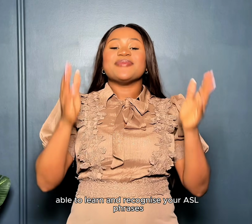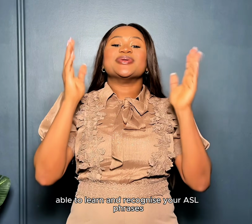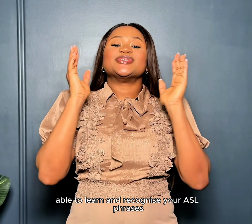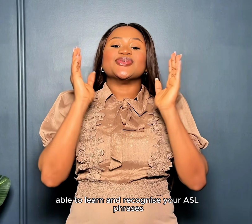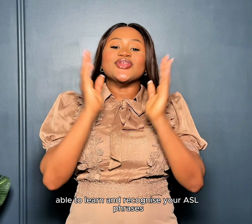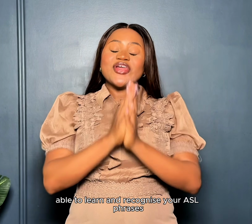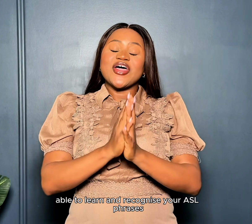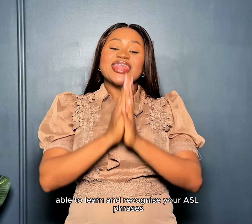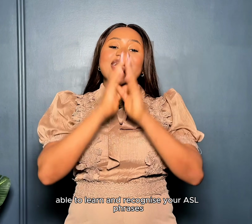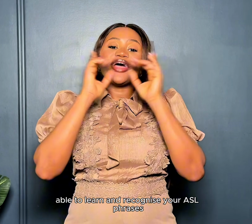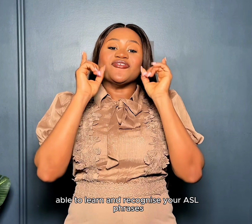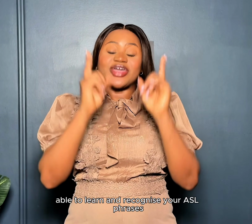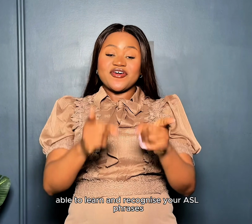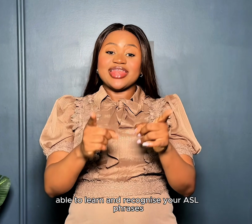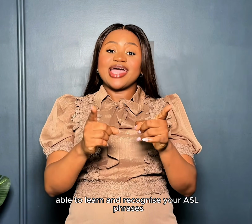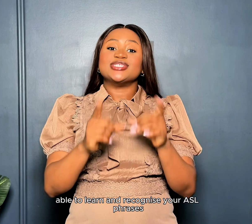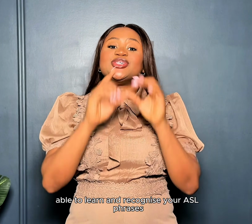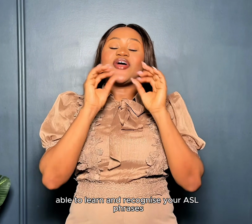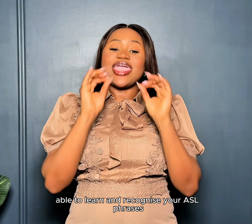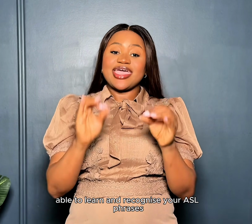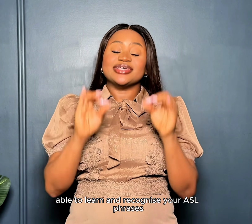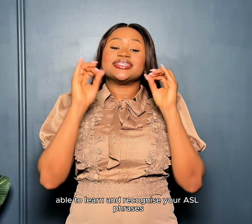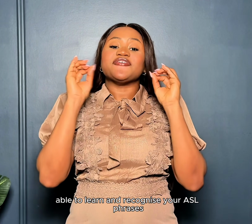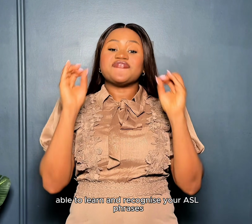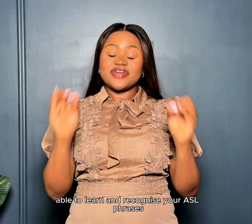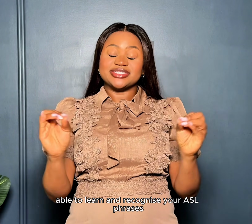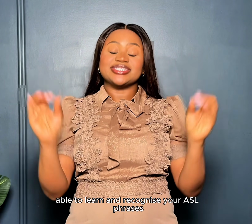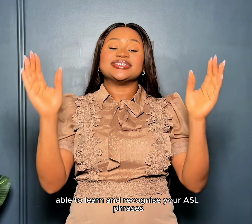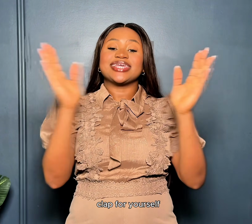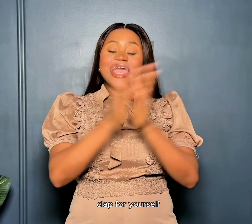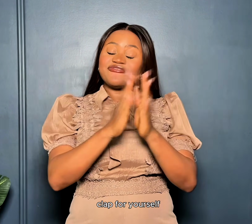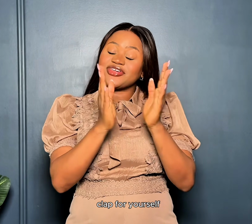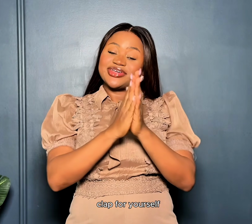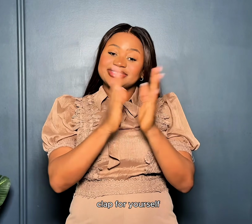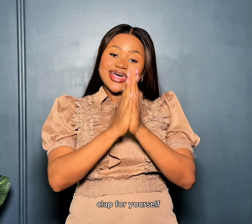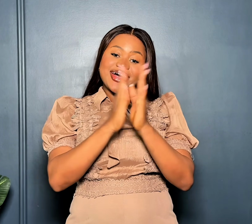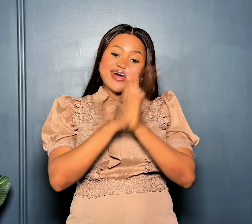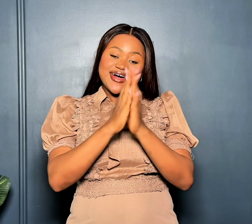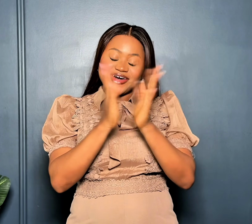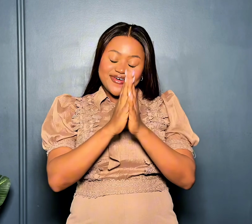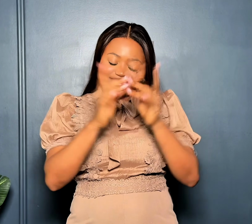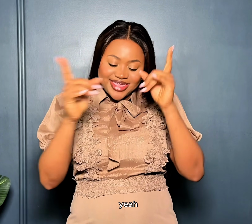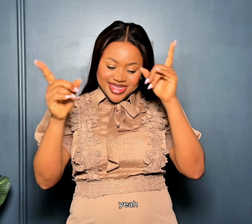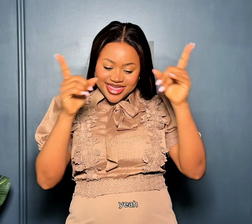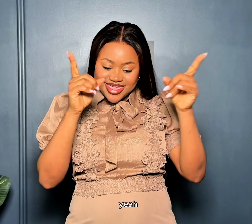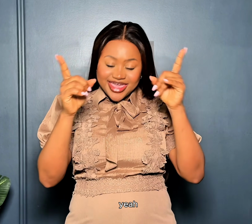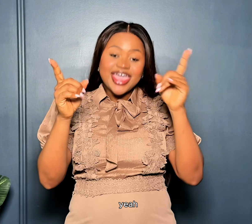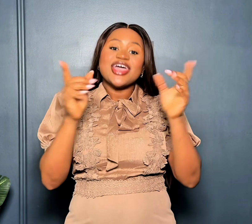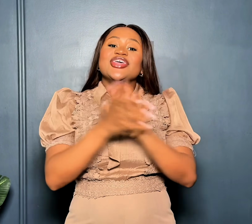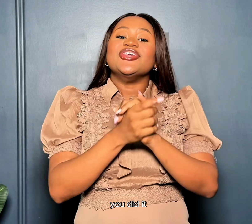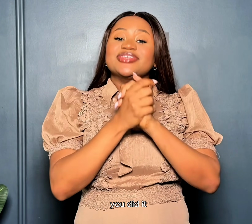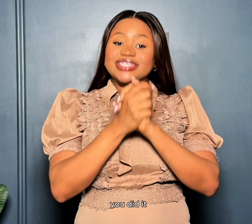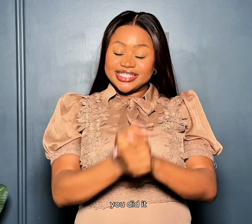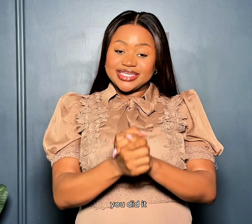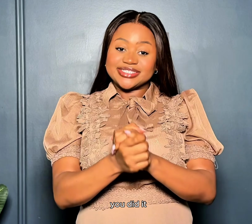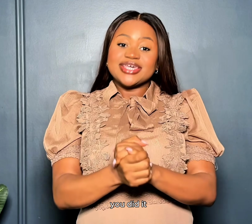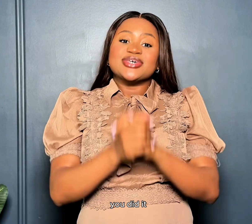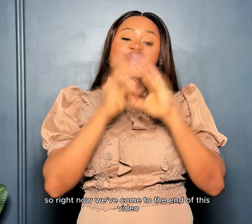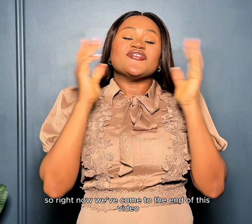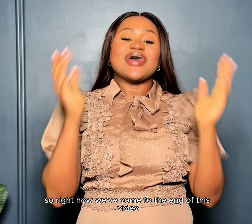Able to learn and recognize your ASL phrases. Clap for yourself. Yeah, you did it. So right